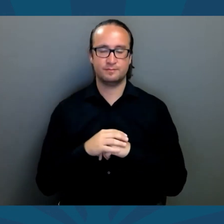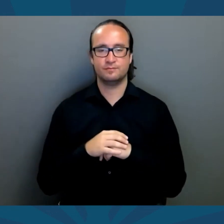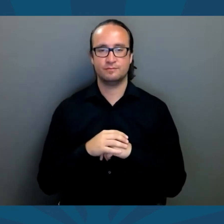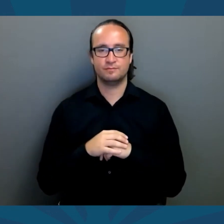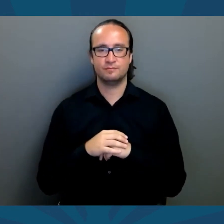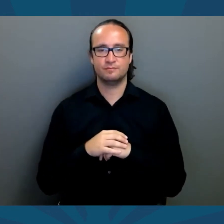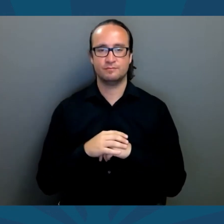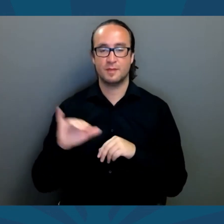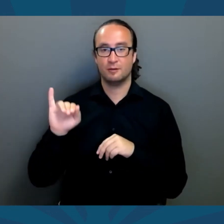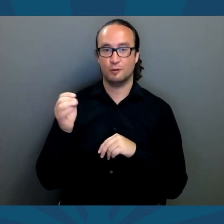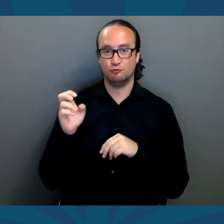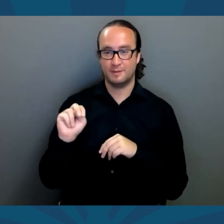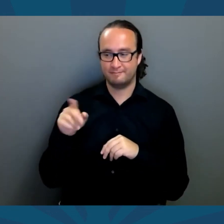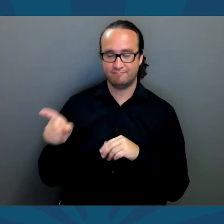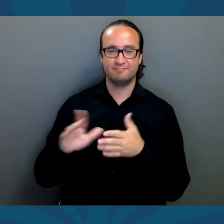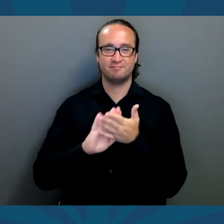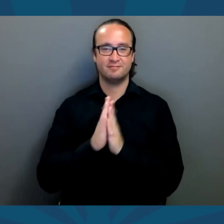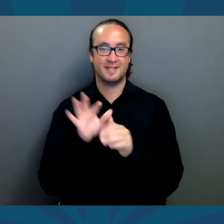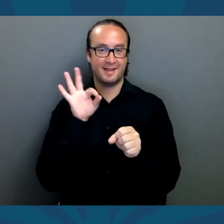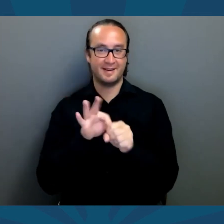Jen was reelected in 2020